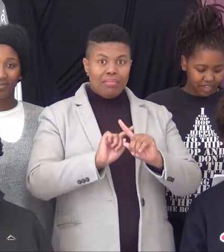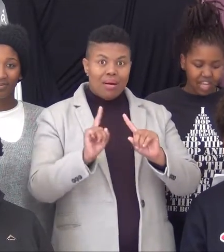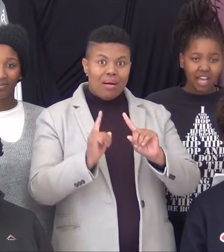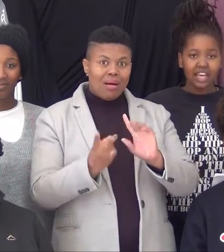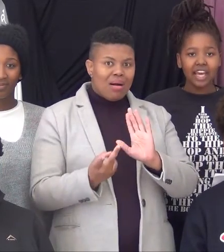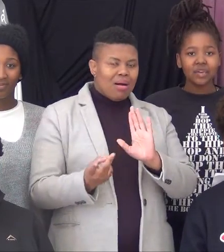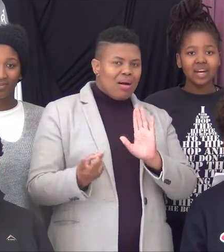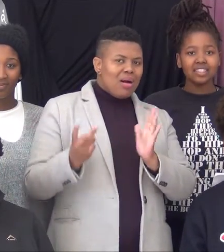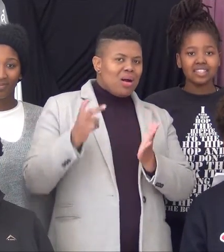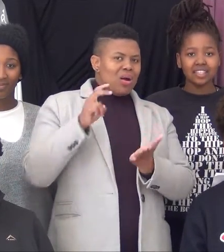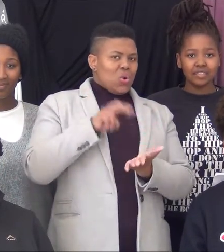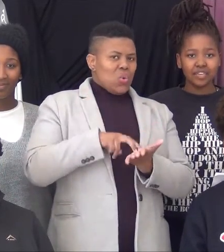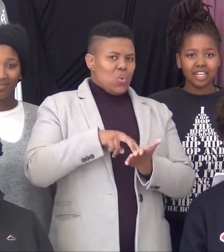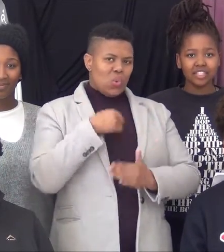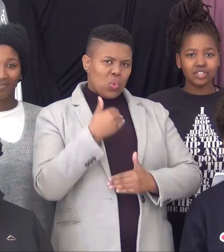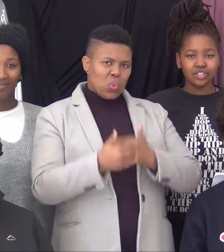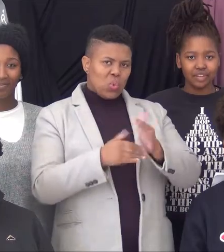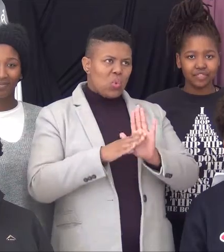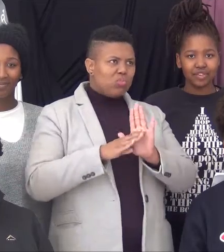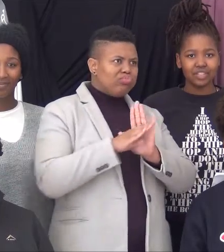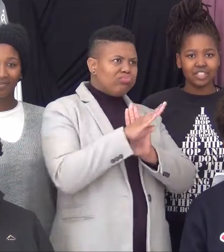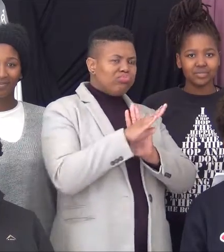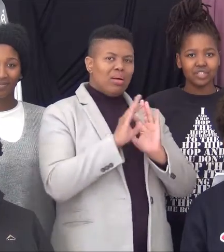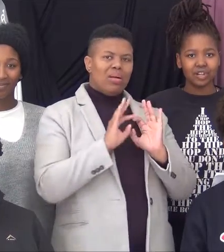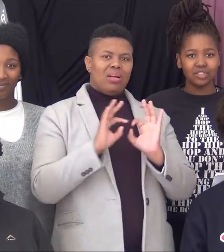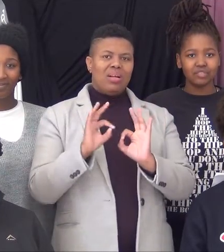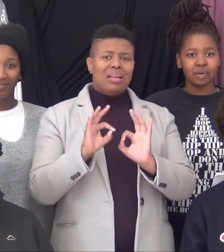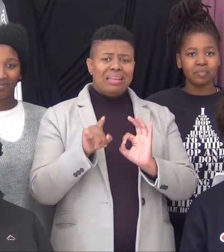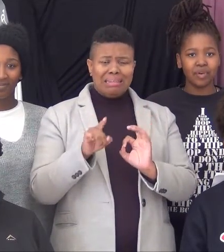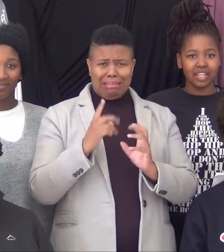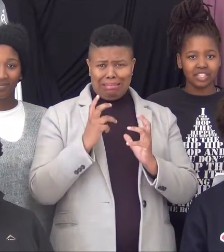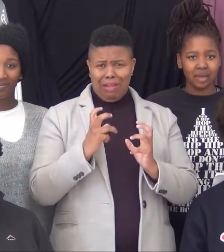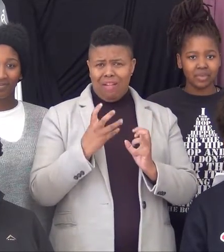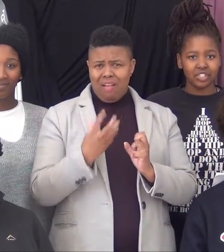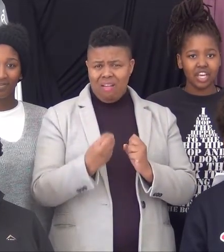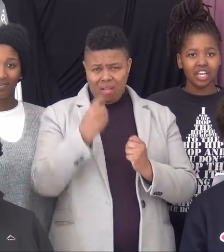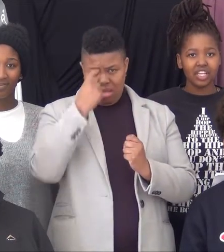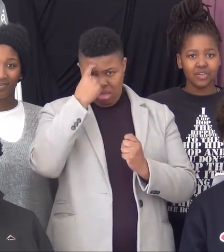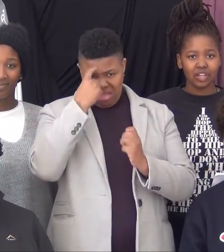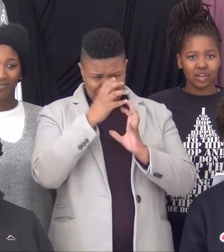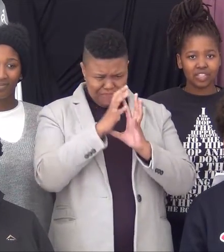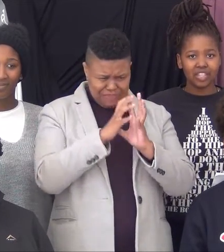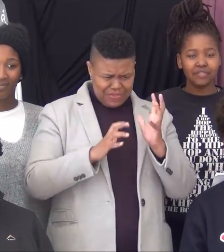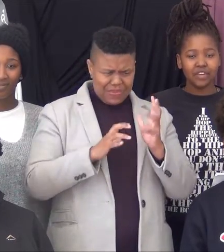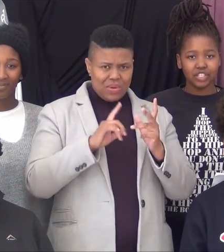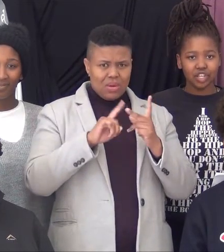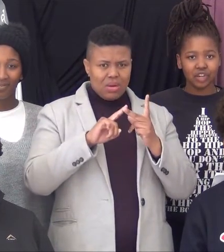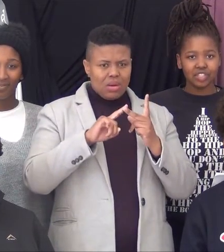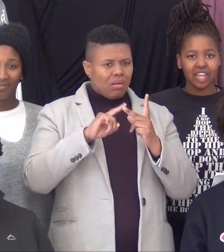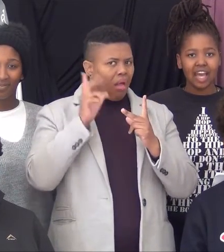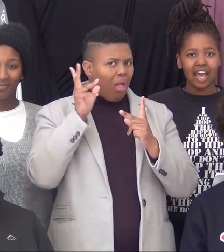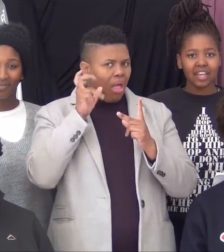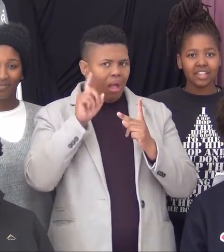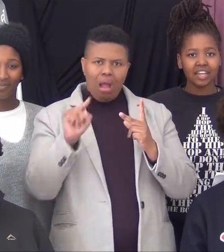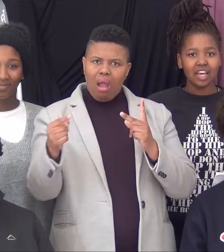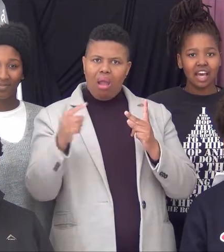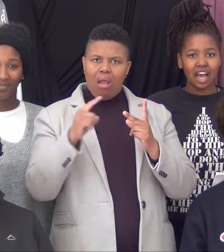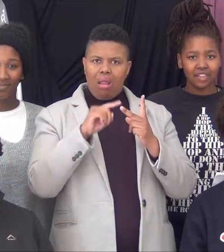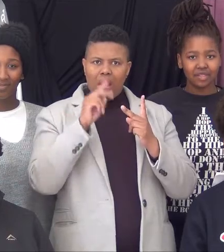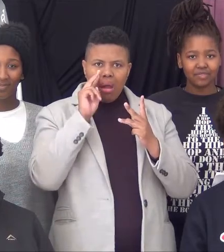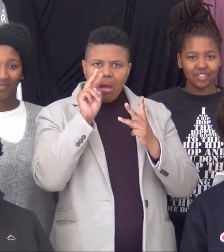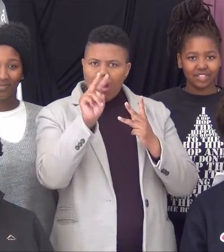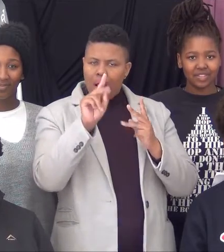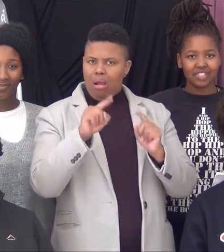Gaynor has significant difficulties resulting from brain damage, hearing loss, vision loss and